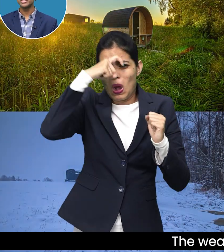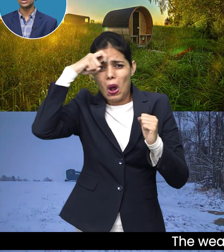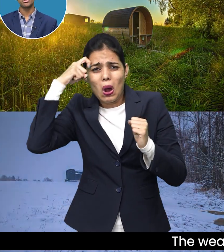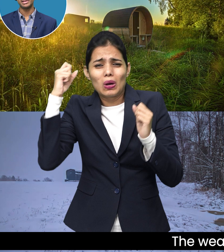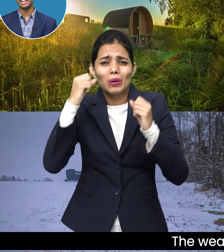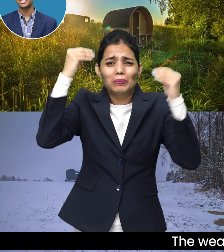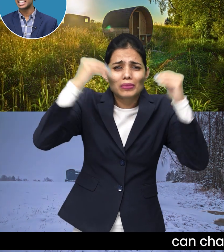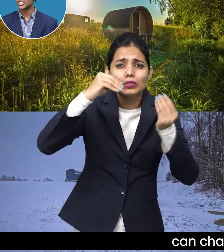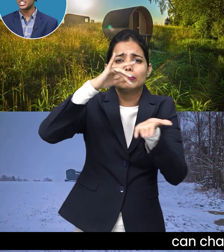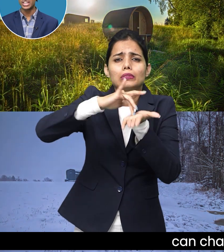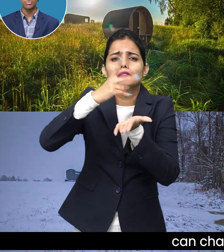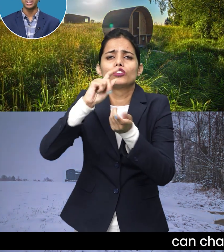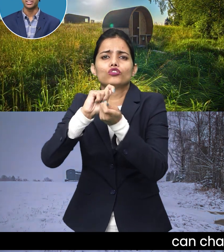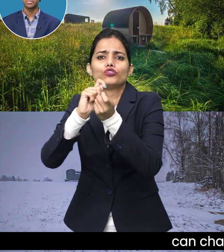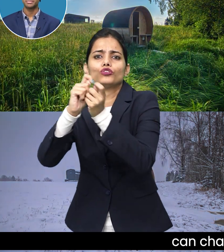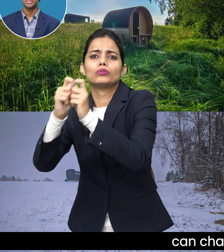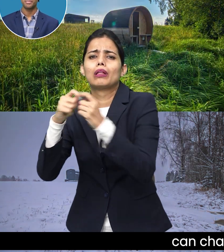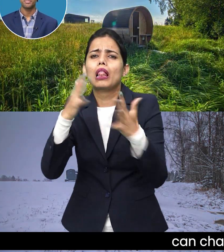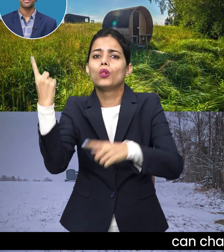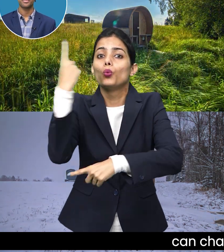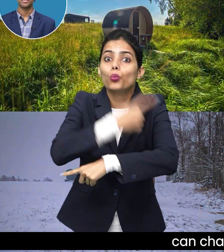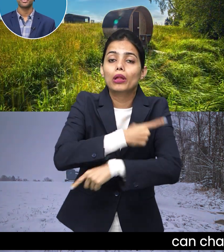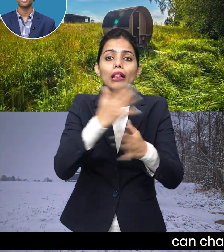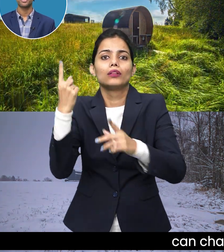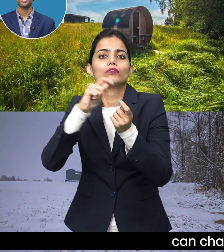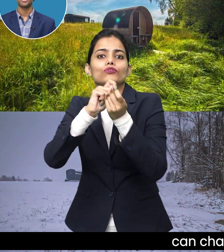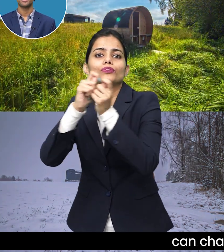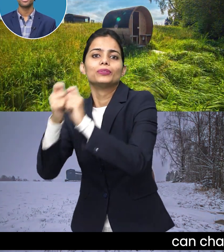The weather of a place can change every day.